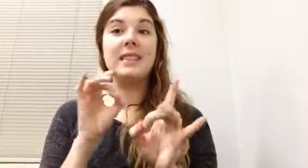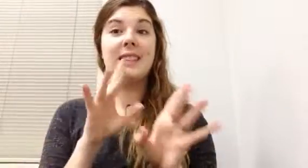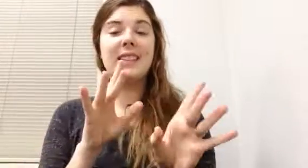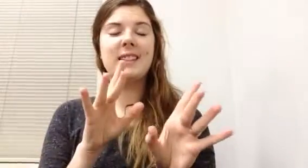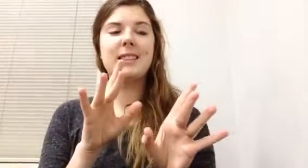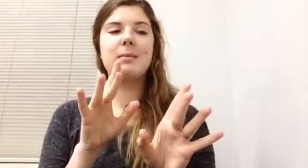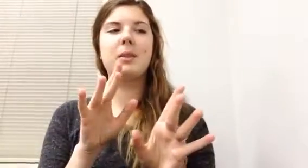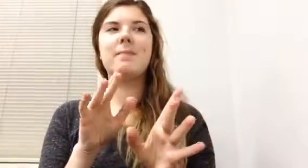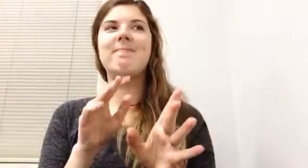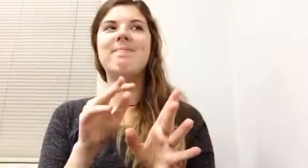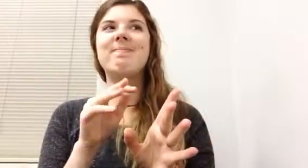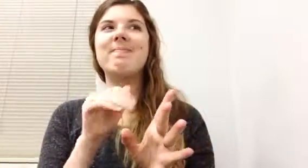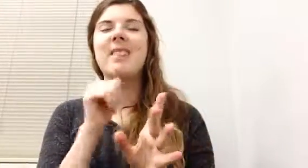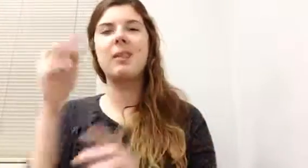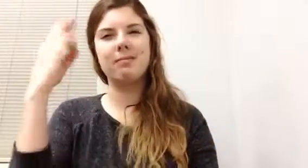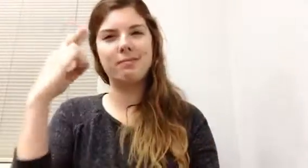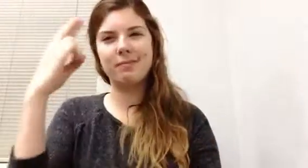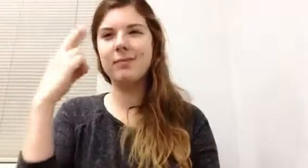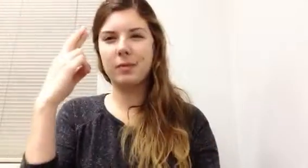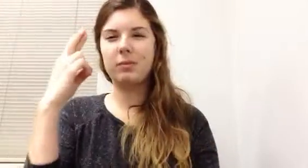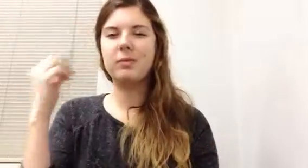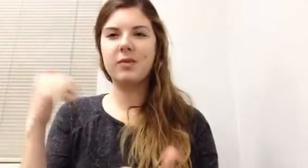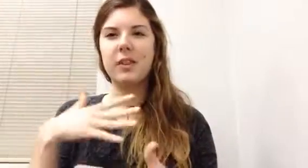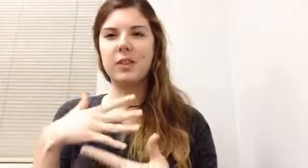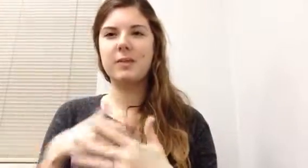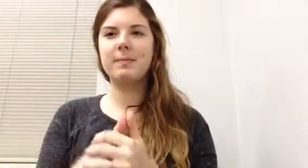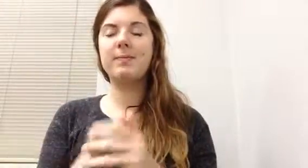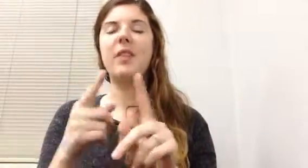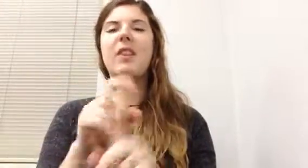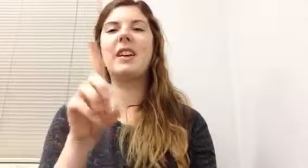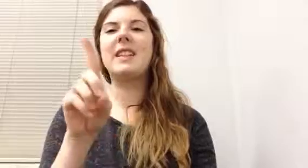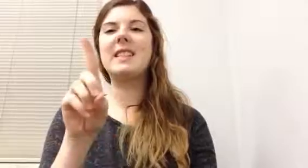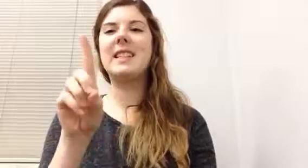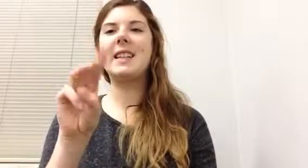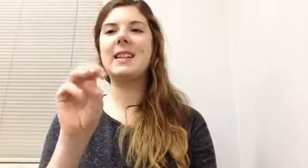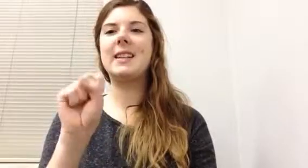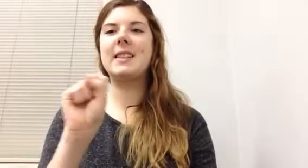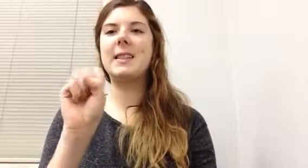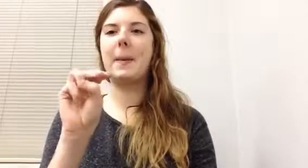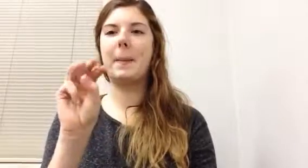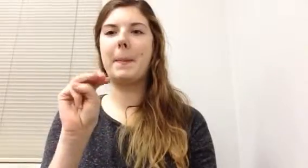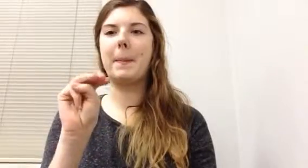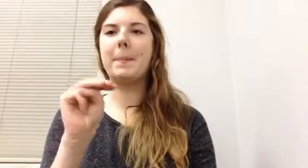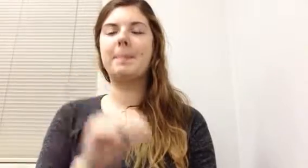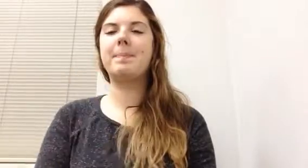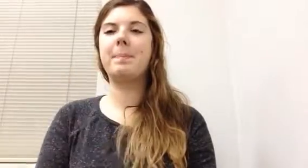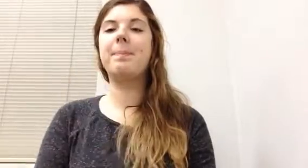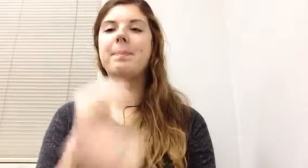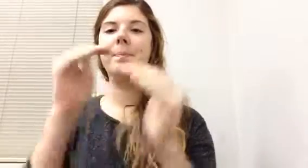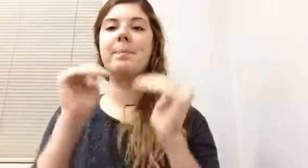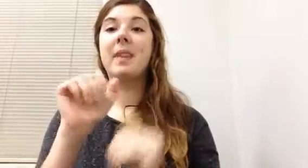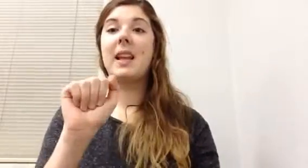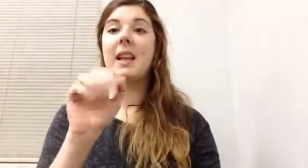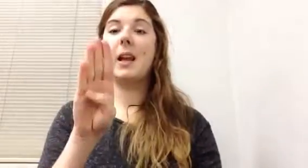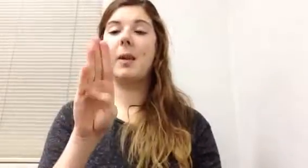Intense but irrational fears. This is something from DSM. How do we define abnormal? Well, we talk about a lot of different ways,